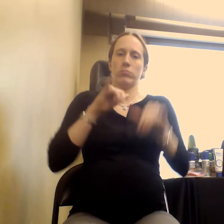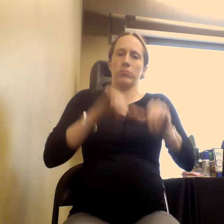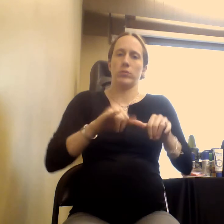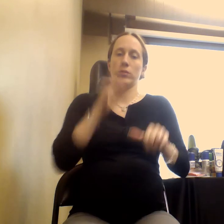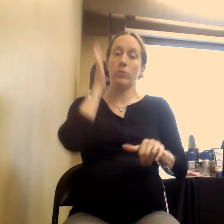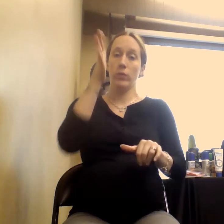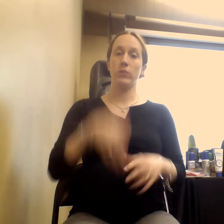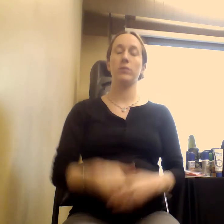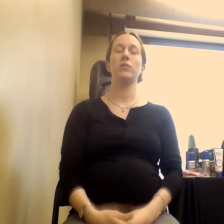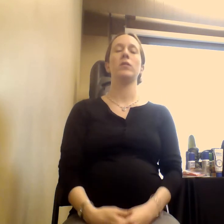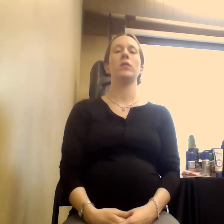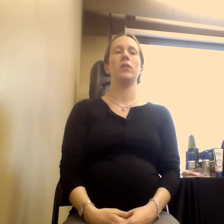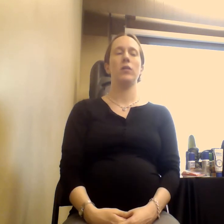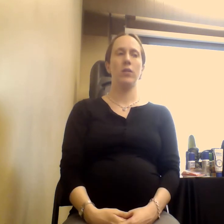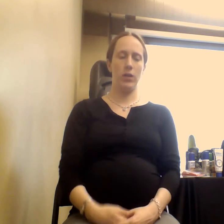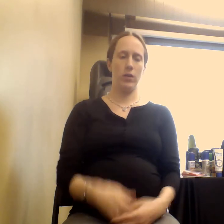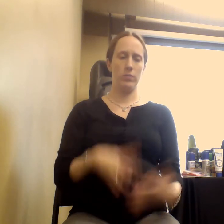All right.